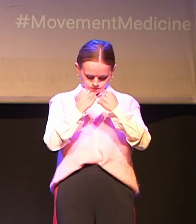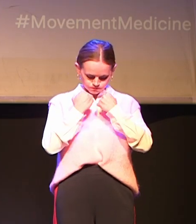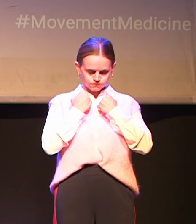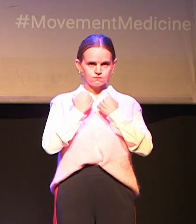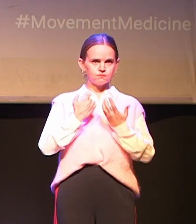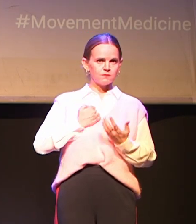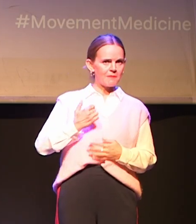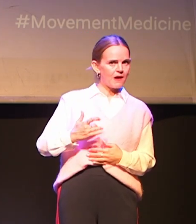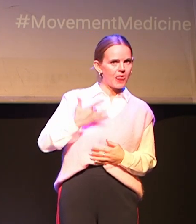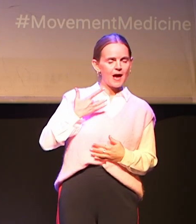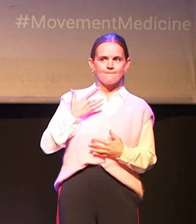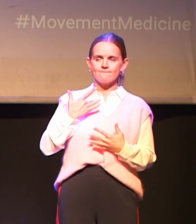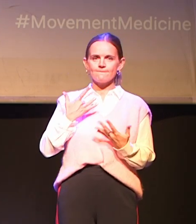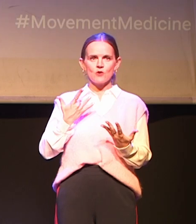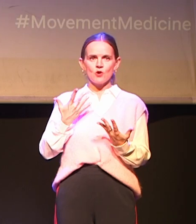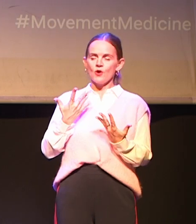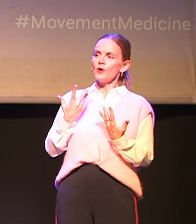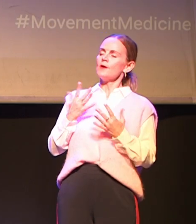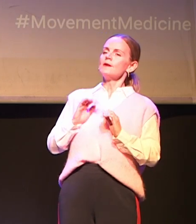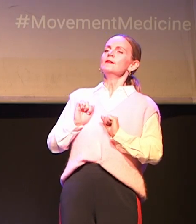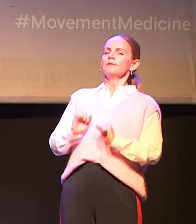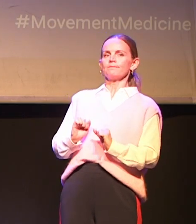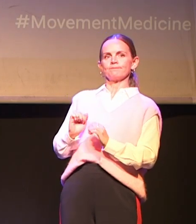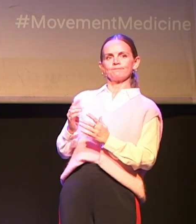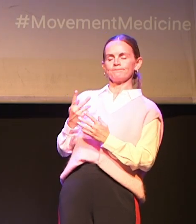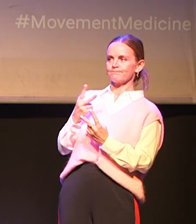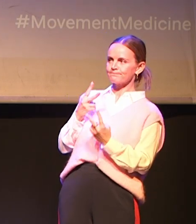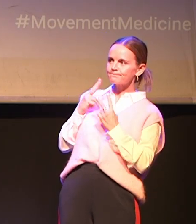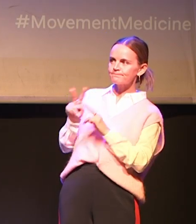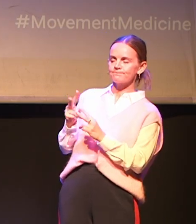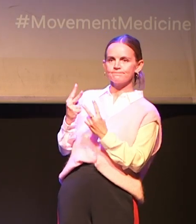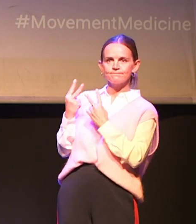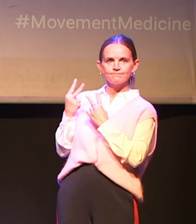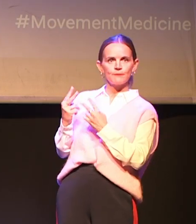my relationships. But it's the commitment that I've made in this life that feels like it